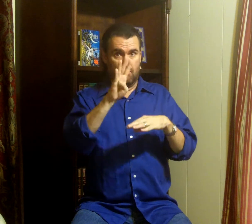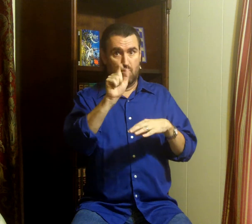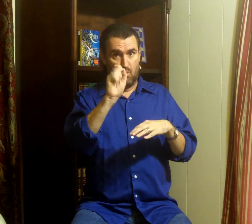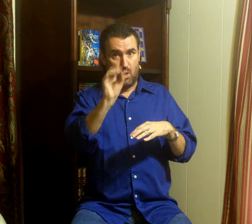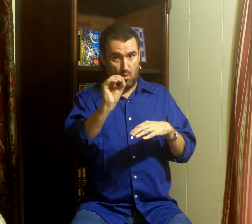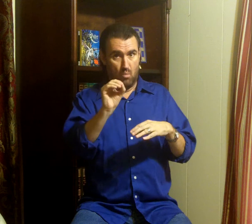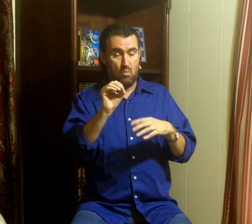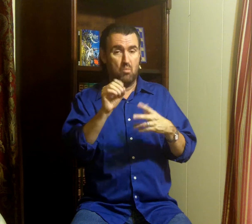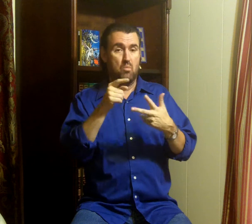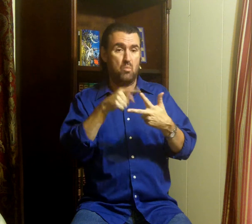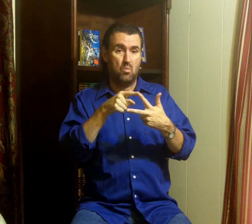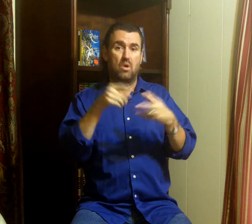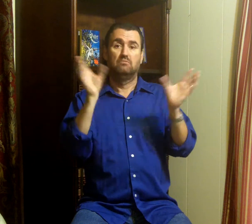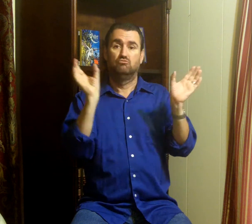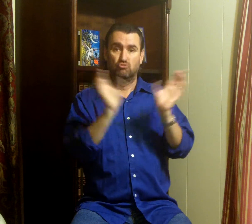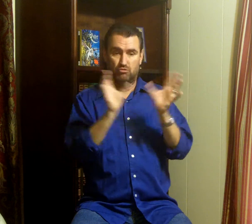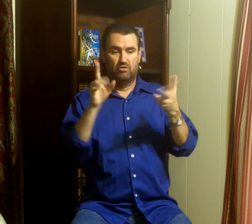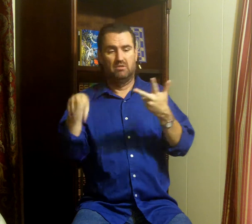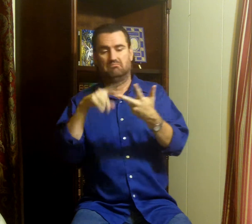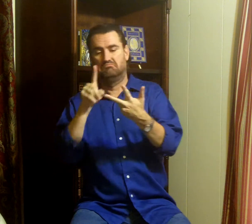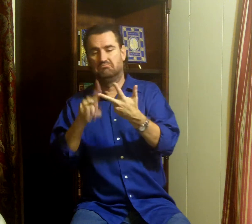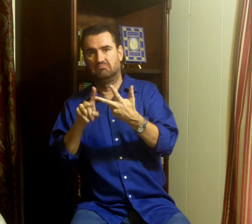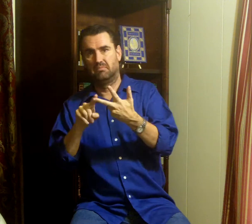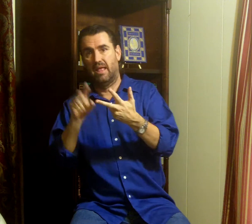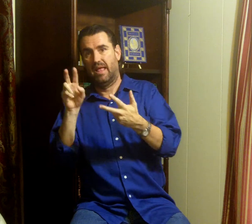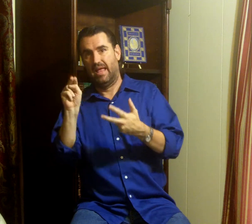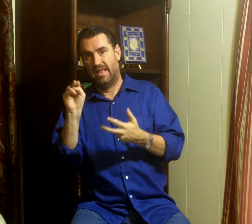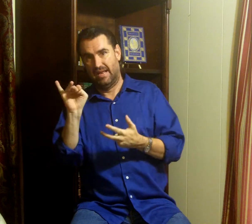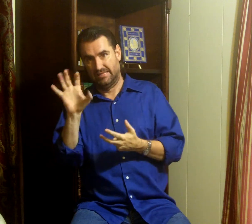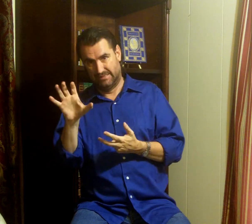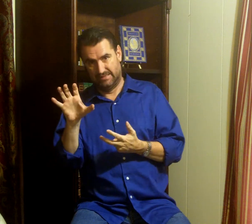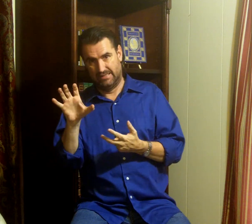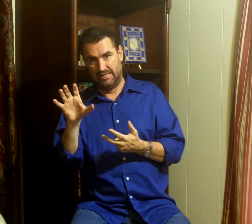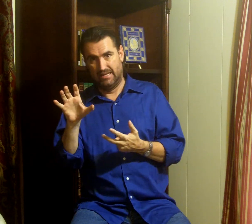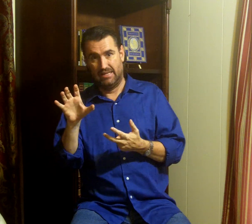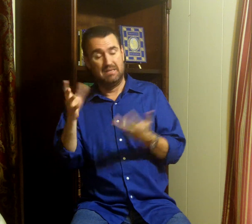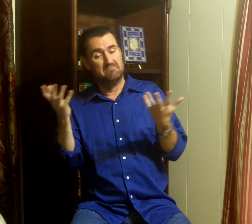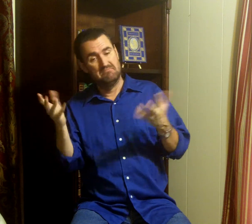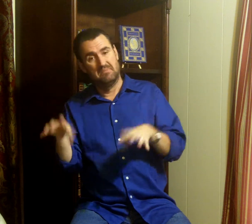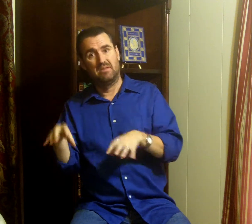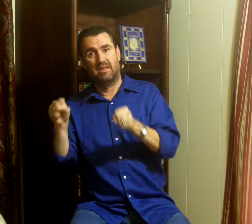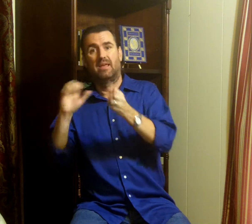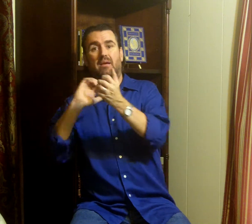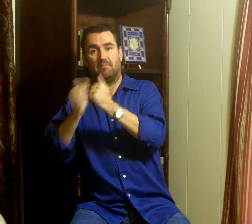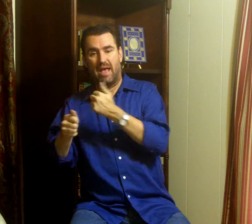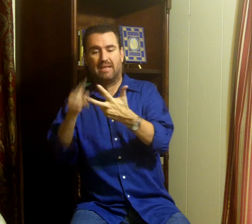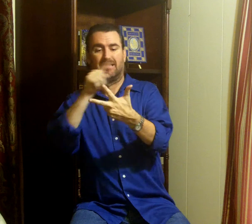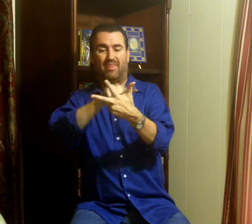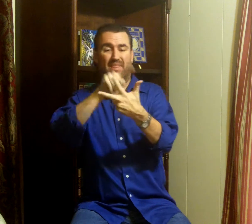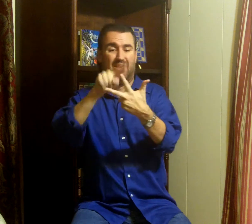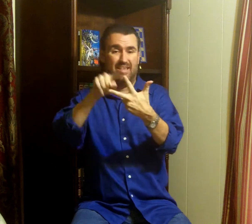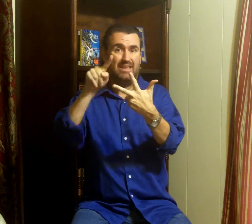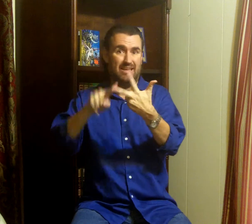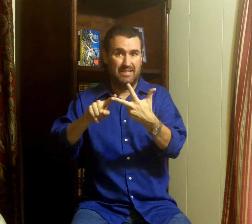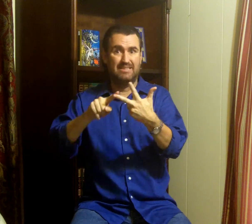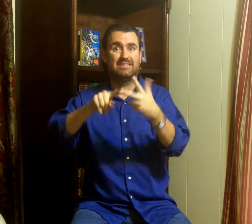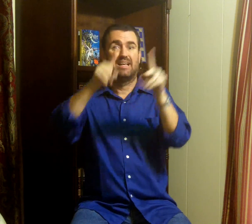certified. And NIC, you can take the NIC test, and if you pass it, you're considered certified. Those 3 are available to